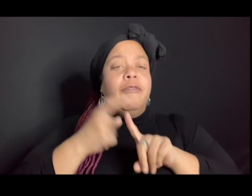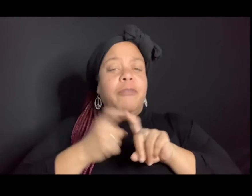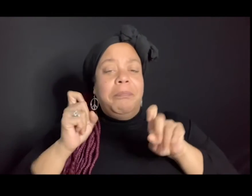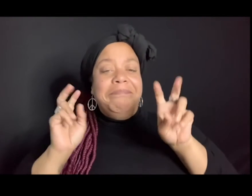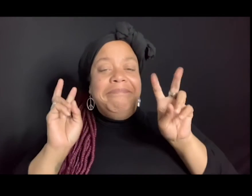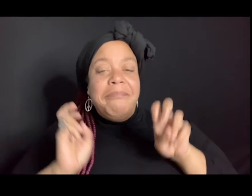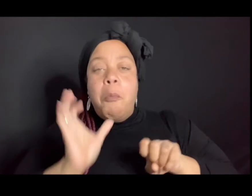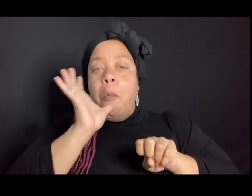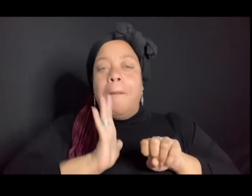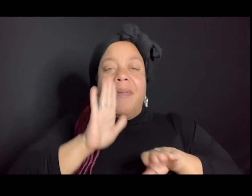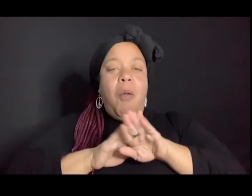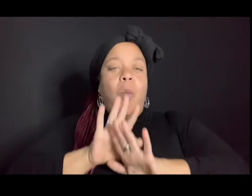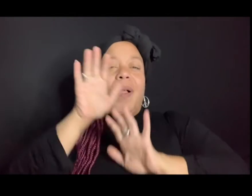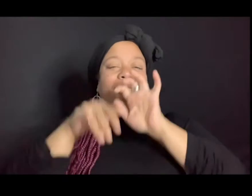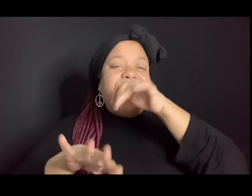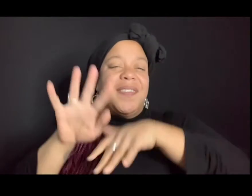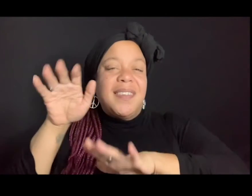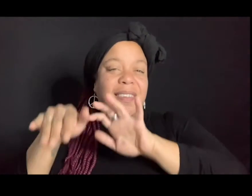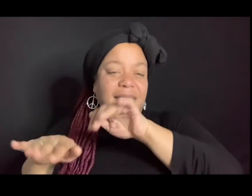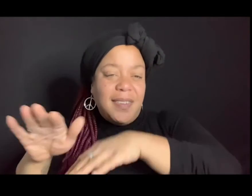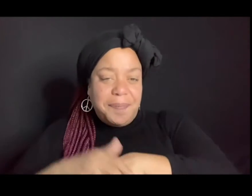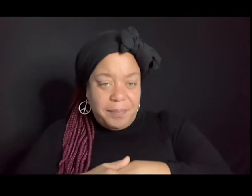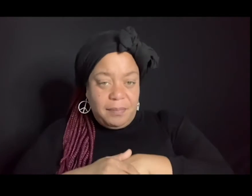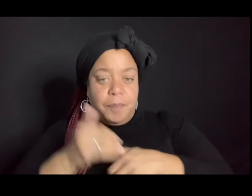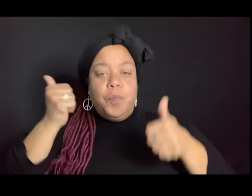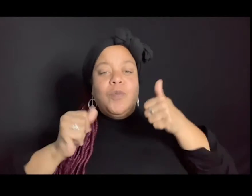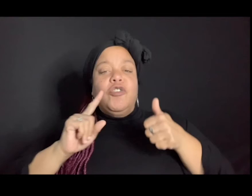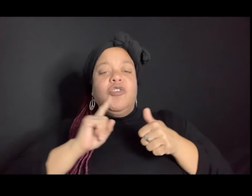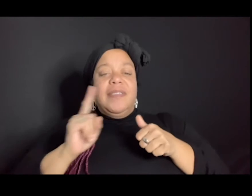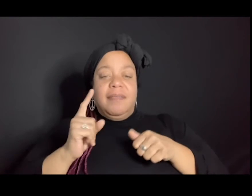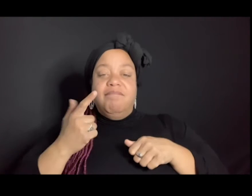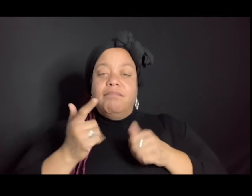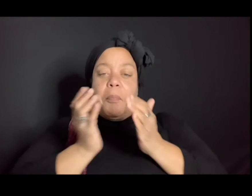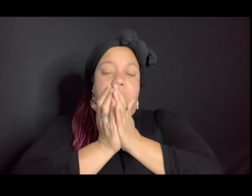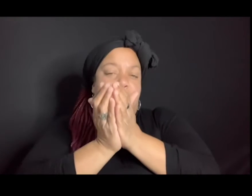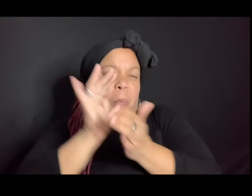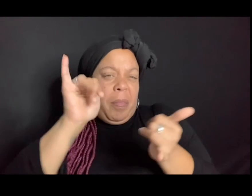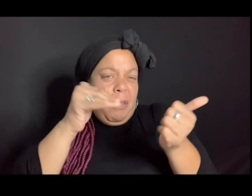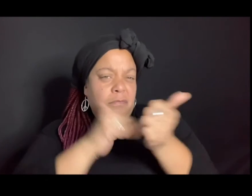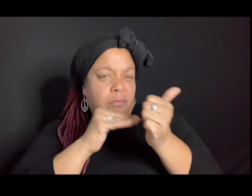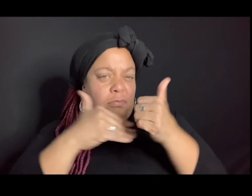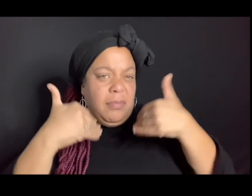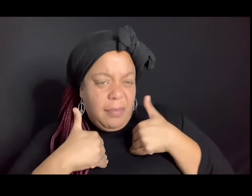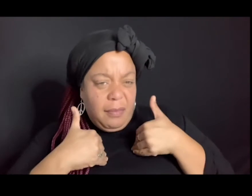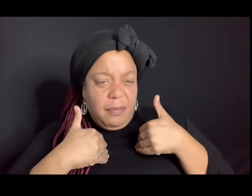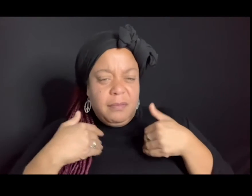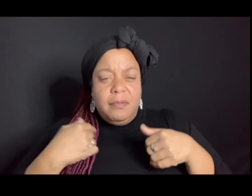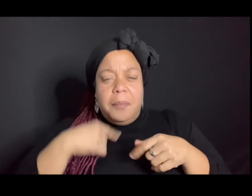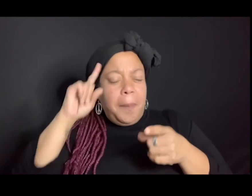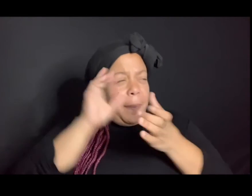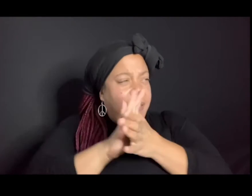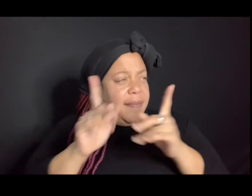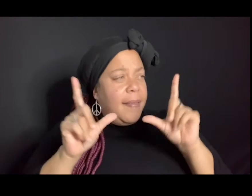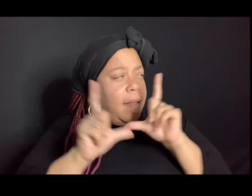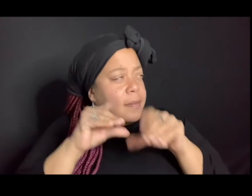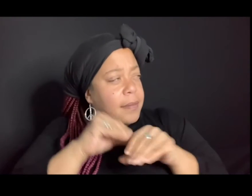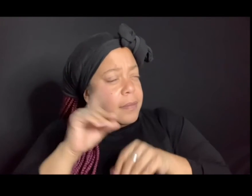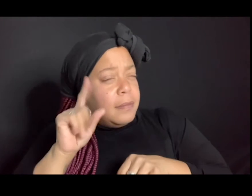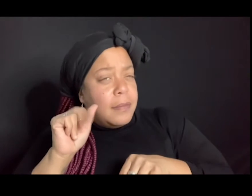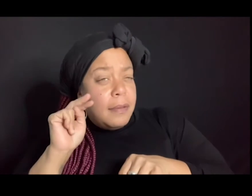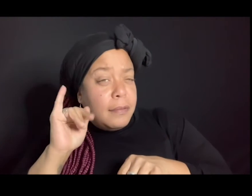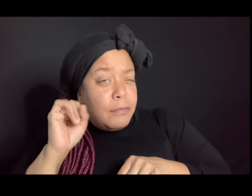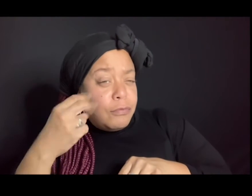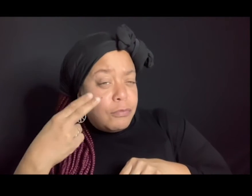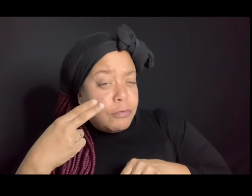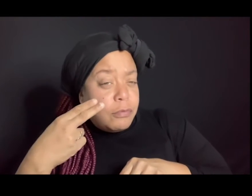or a branch of Women on Waves, which was a boat that doctors had, I believe it was licensed from